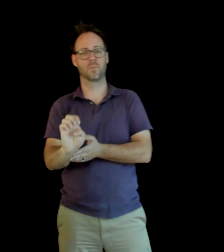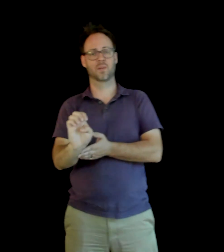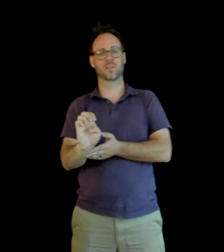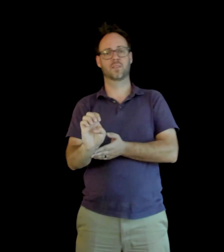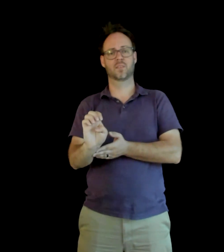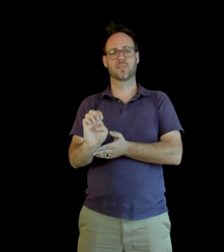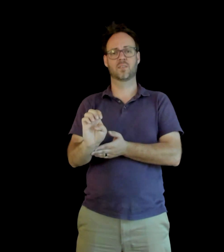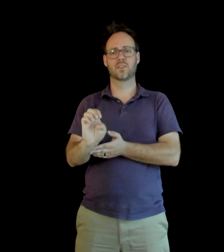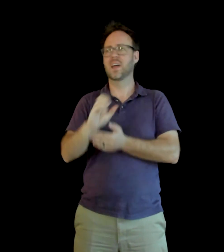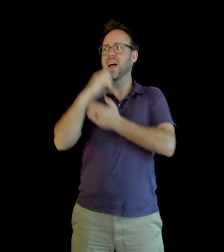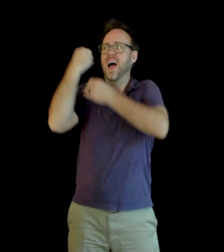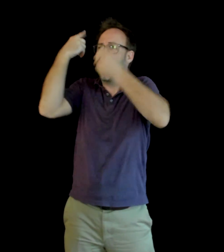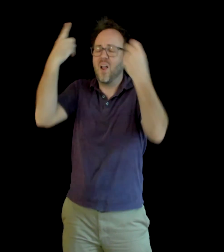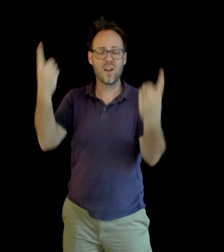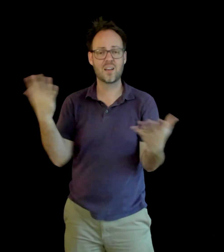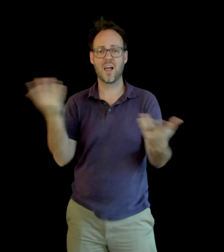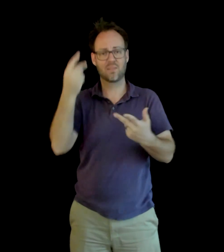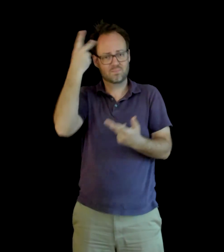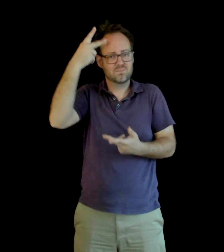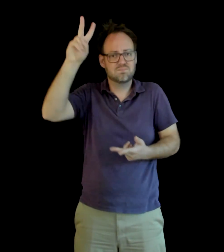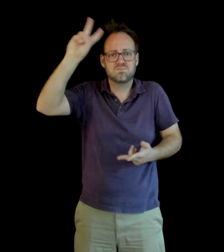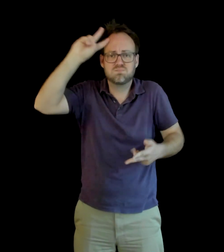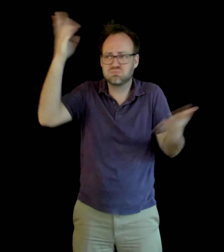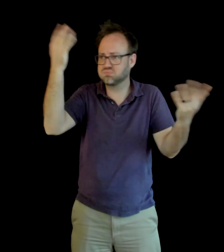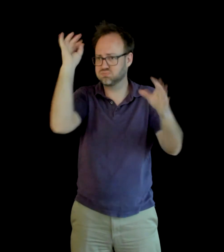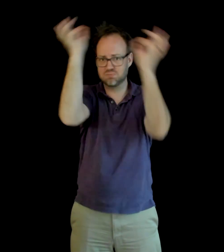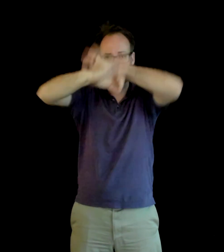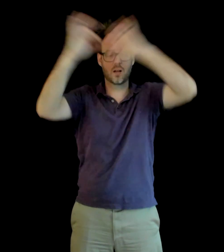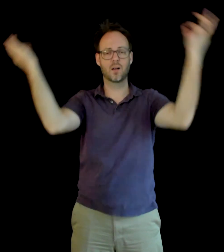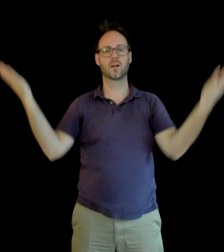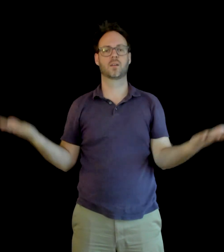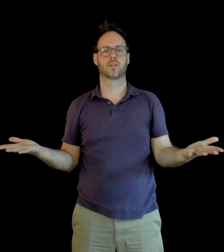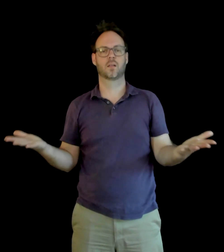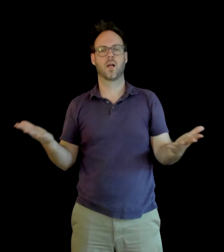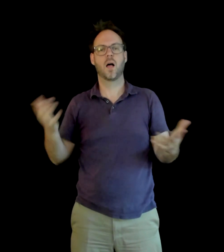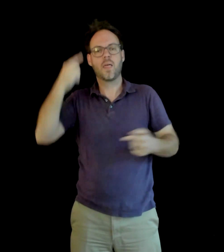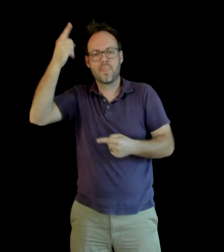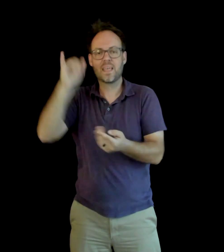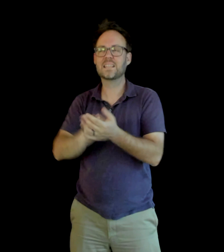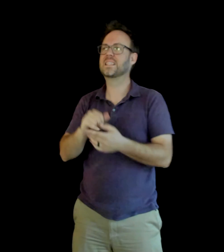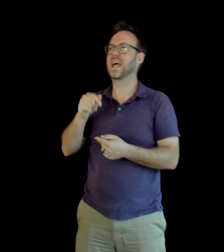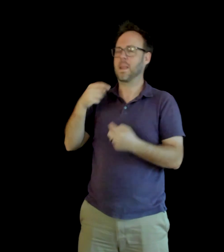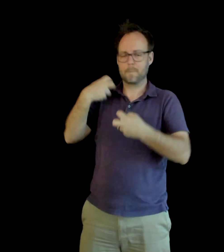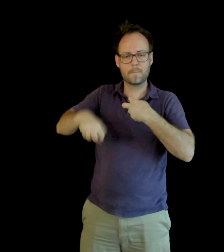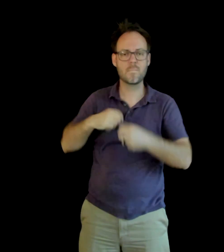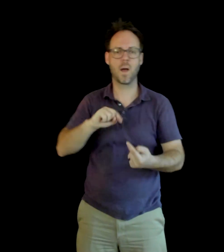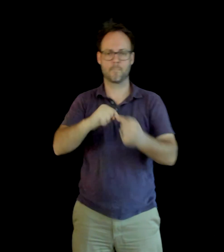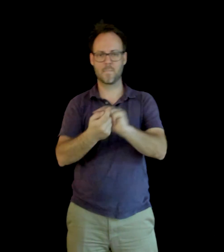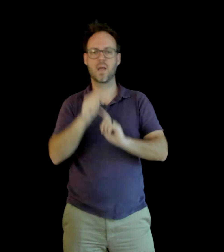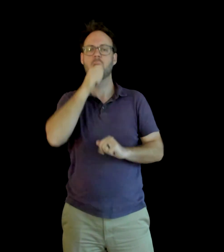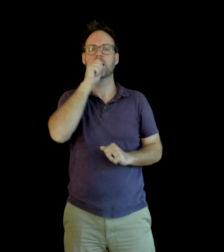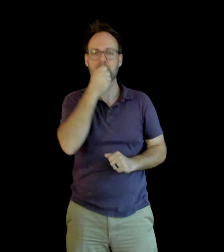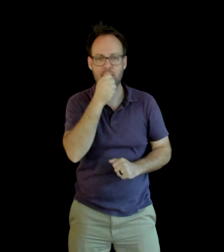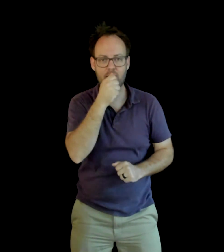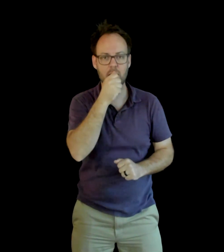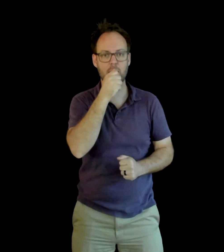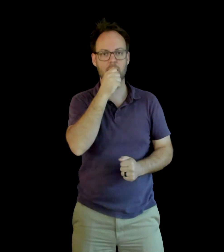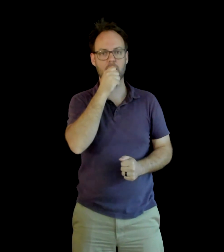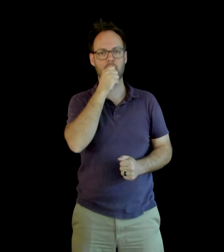rope. He doesn't understand what's going on. It makes no sense to him. He thinks that his problems, pain, and